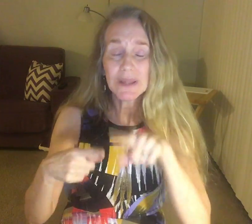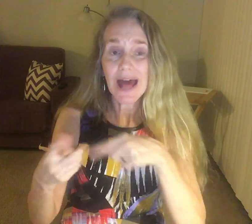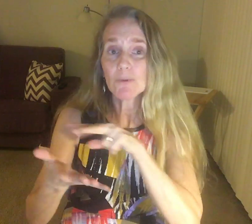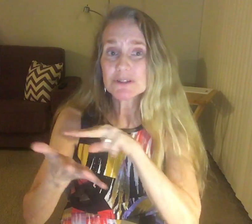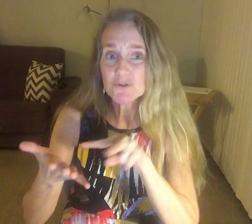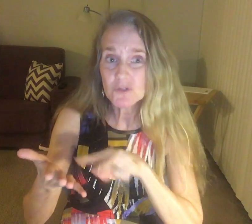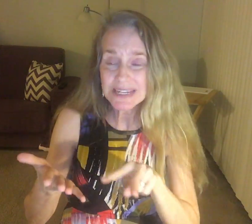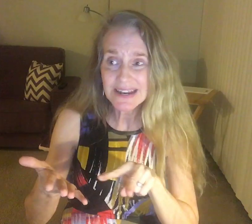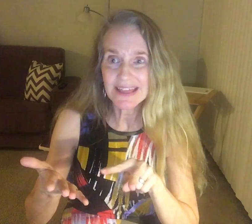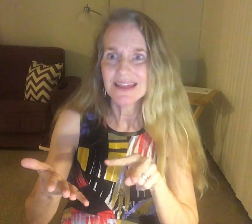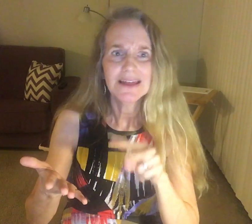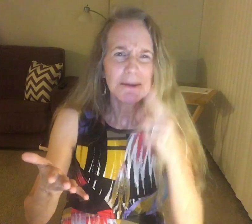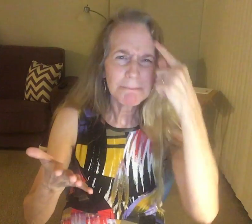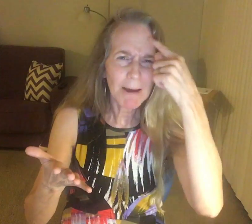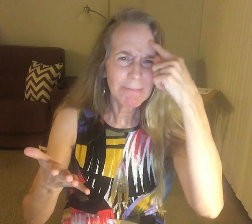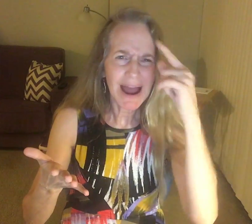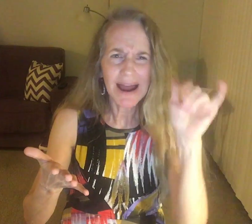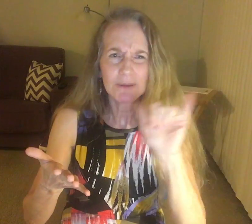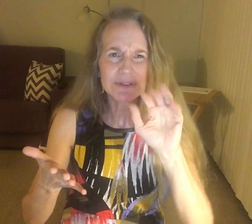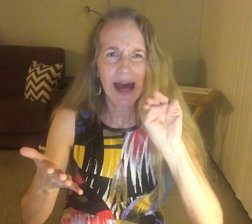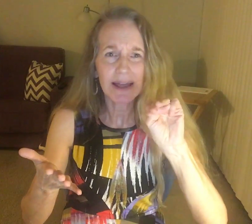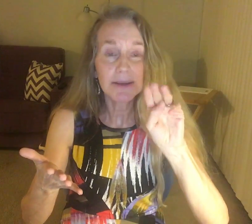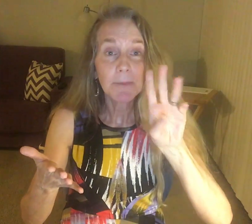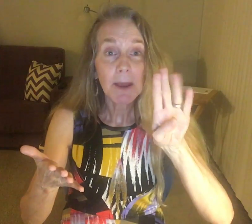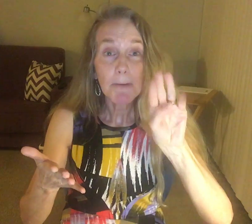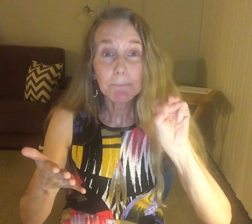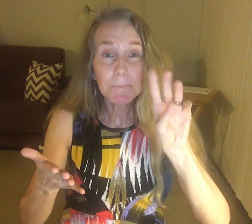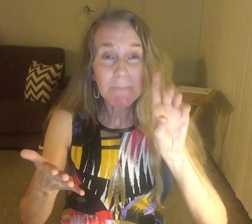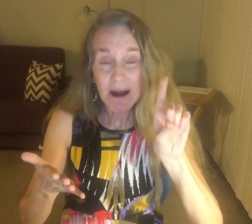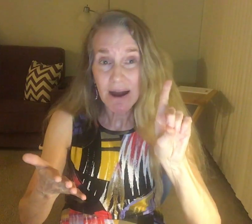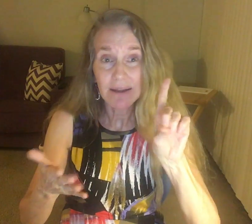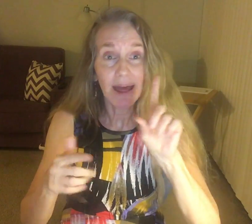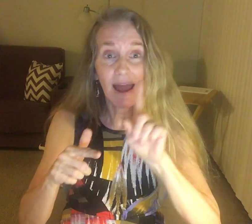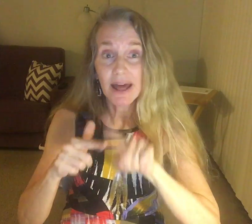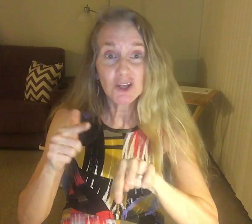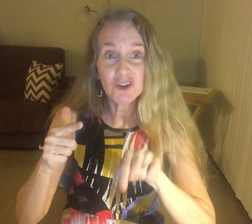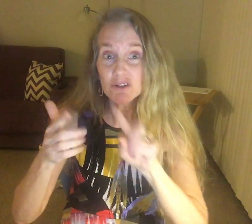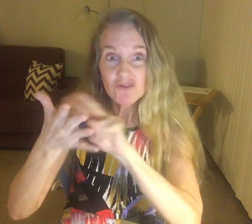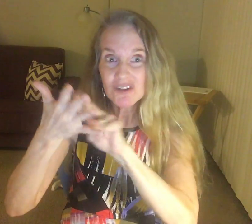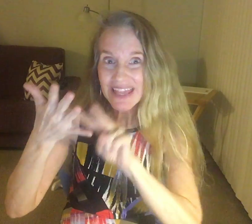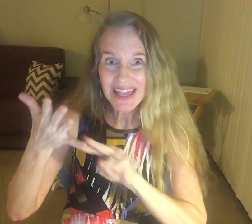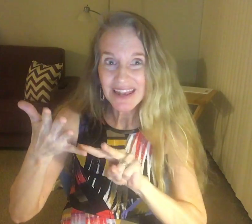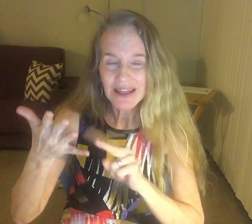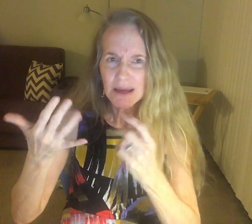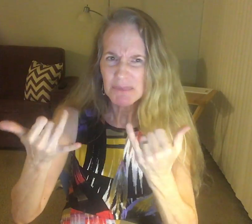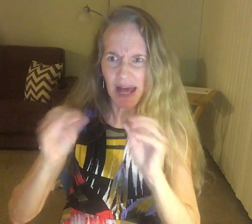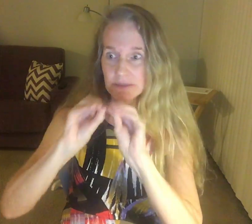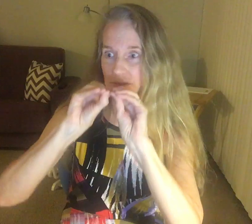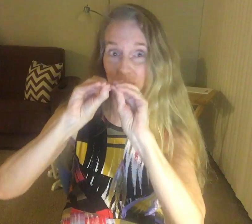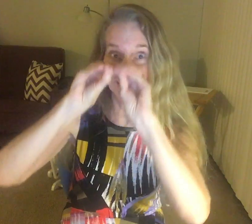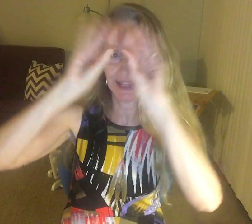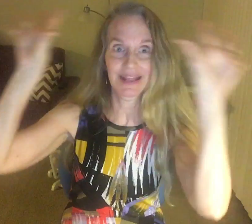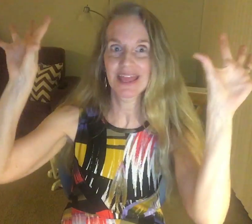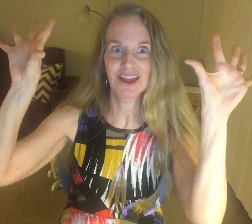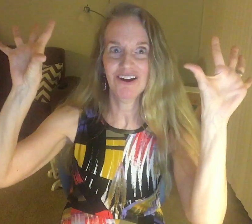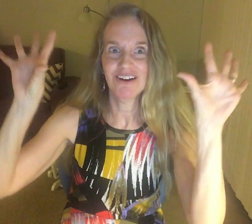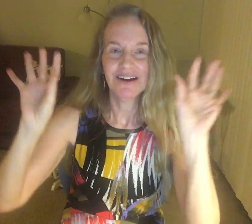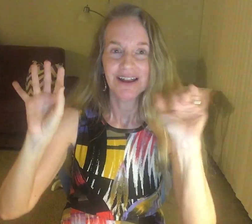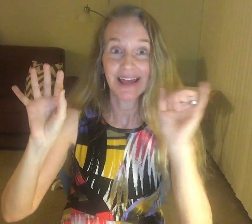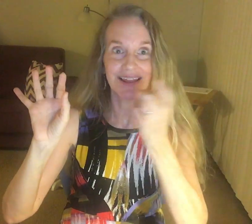when I was reading, my mind was like a, mind, and I couldn't read, and I was so clear, like